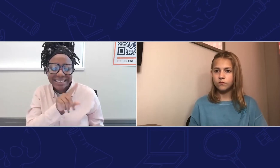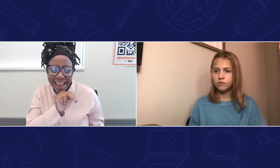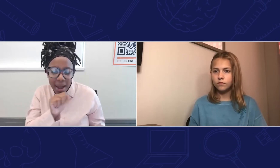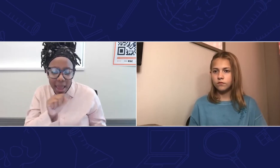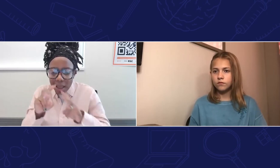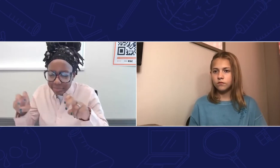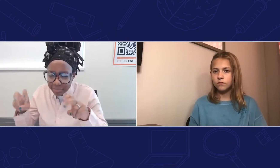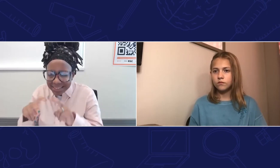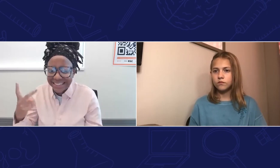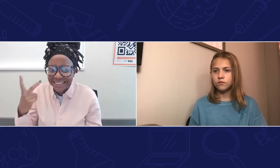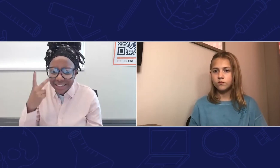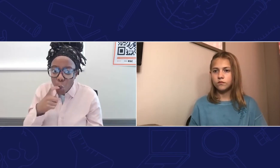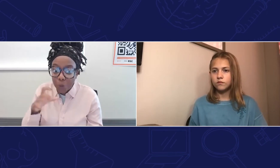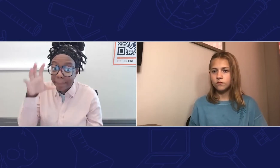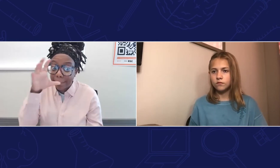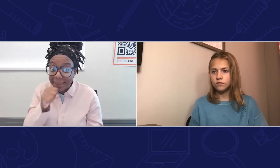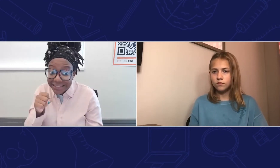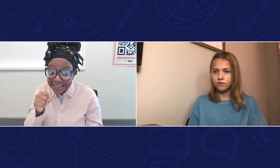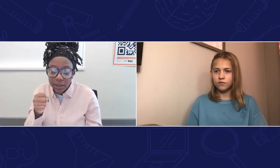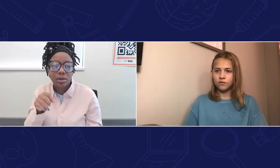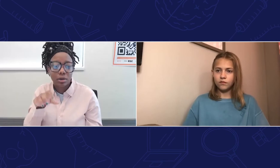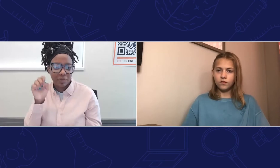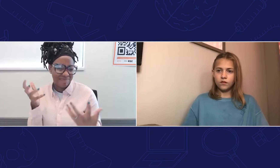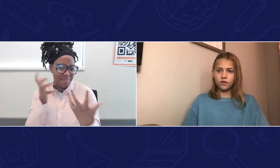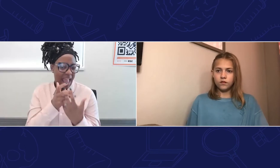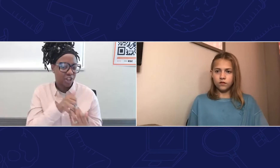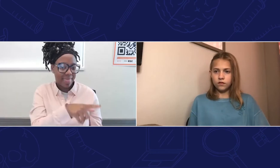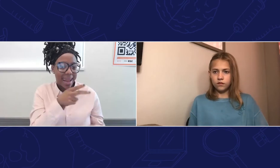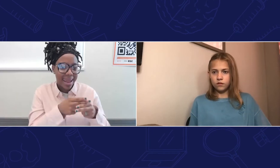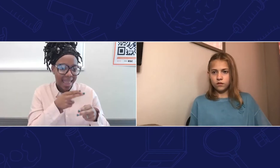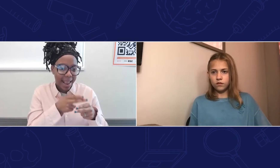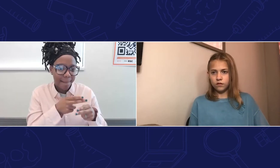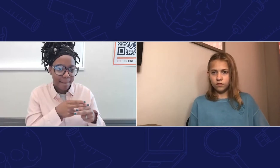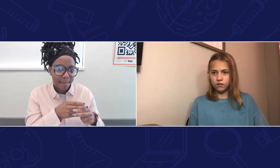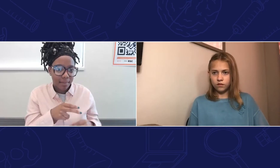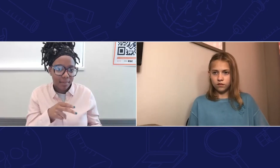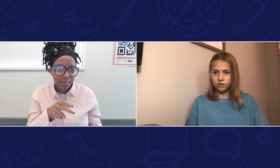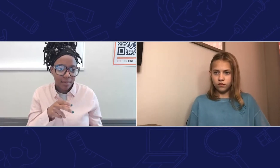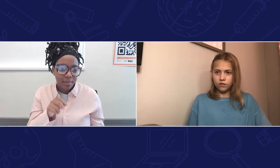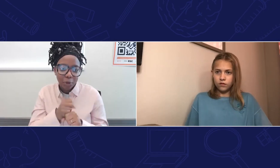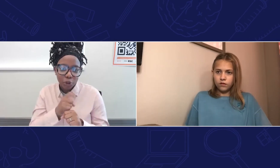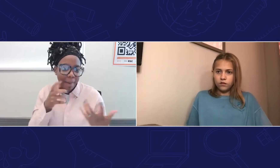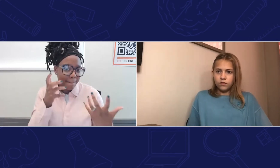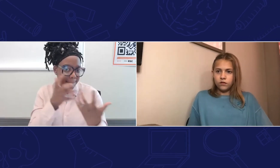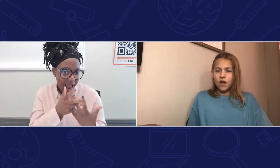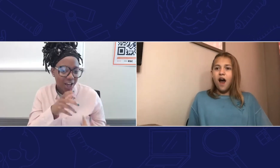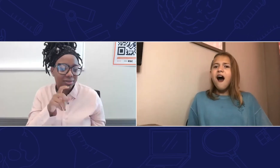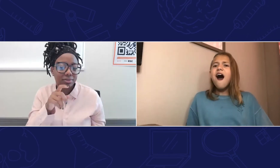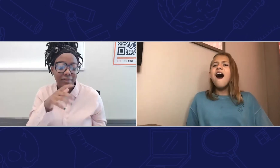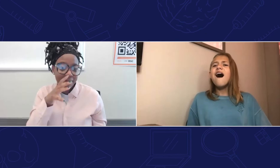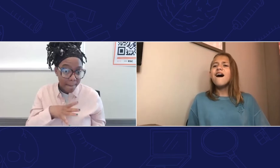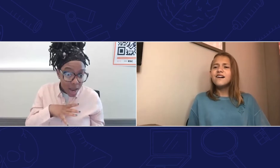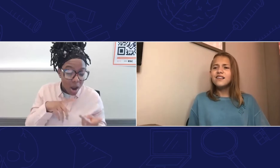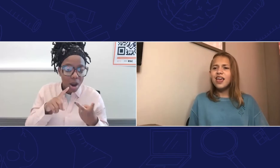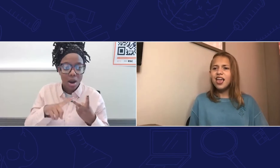analyze it. You see who's gone missing recently and then you match the body to the name. You make sure that it matches,